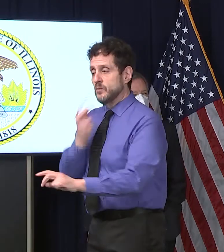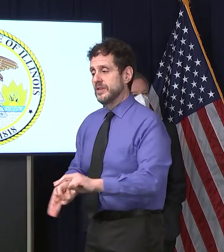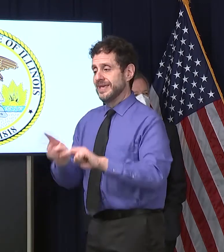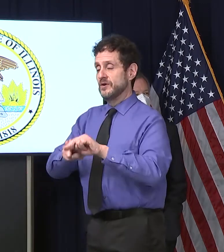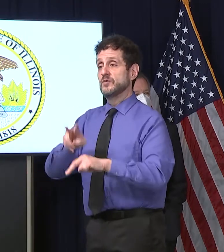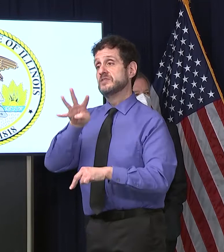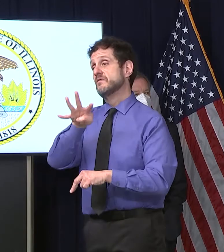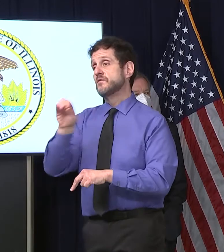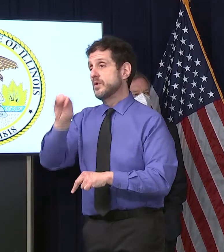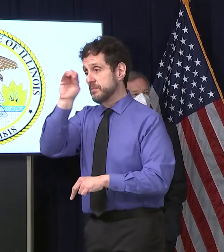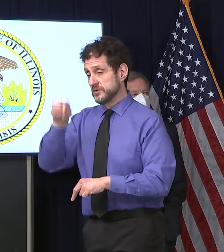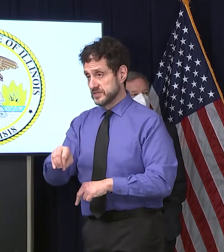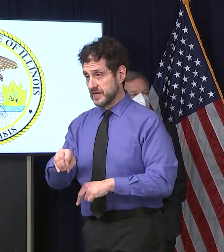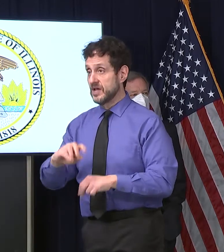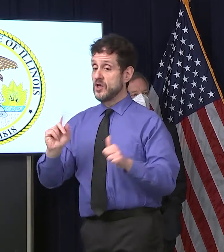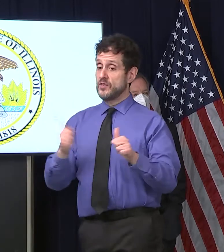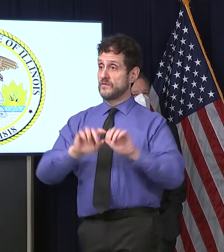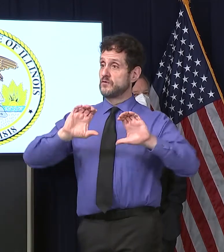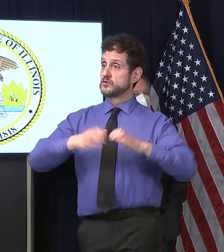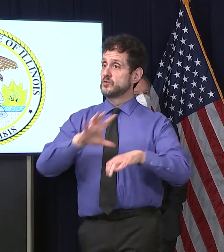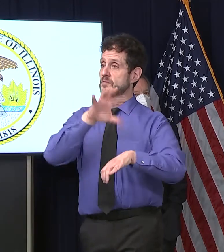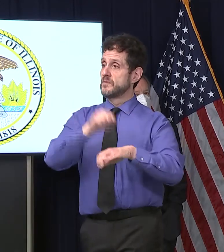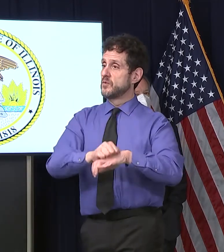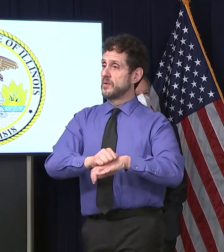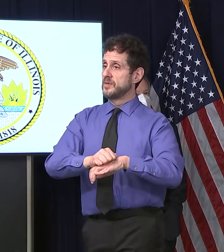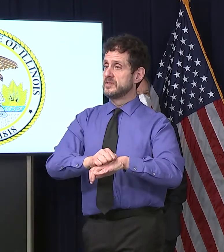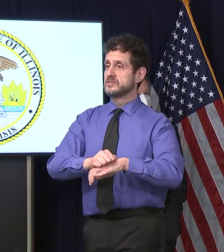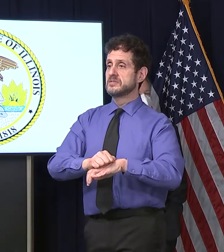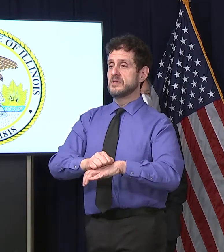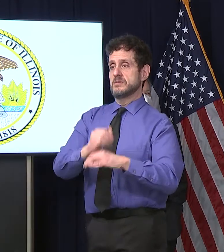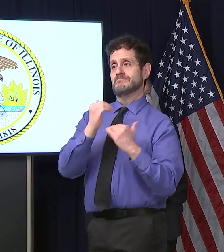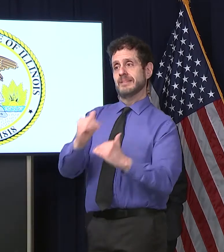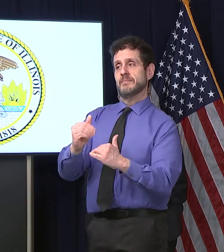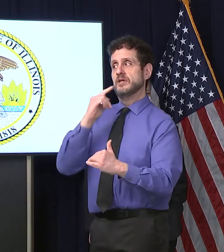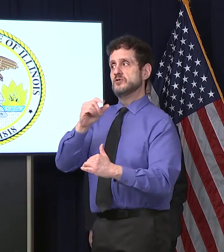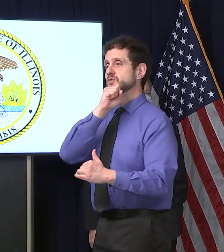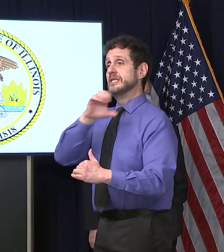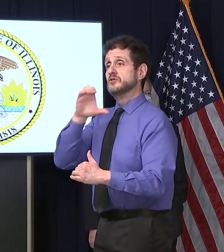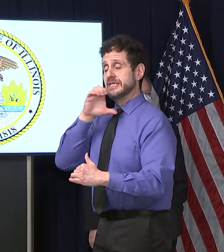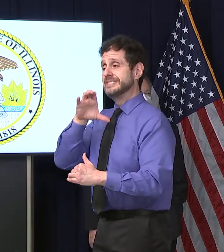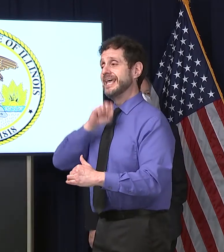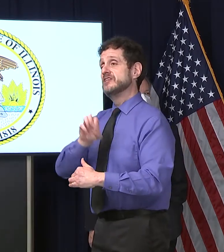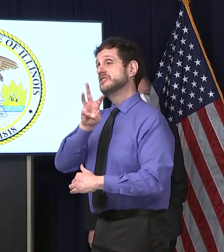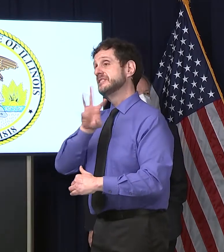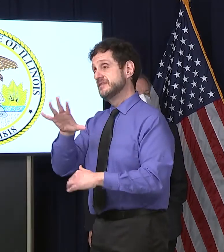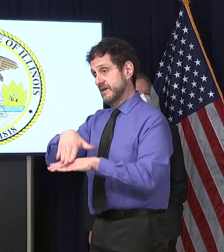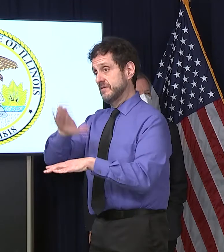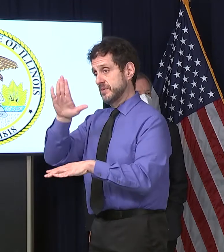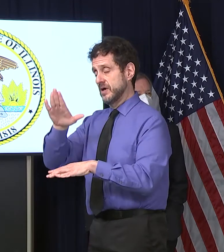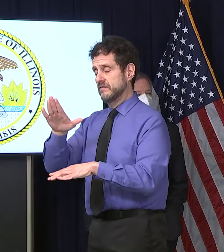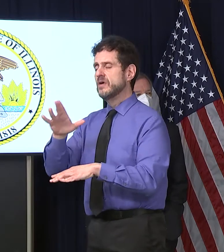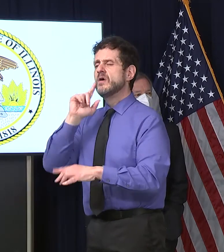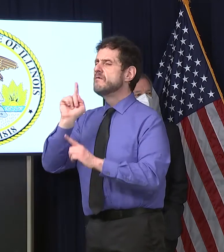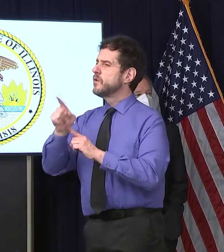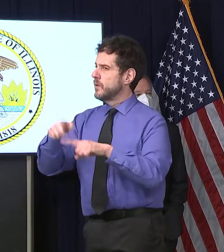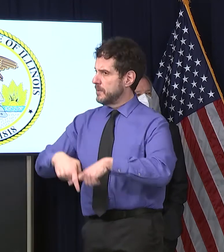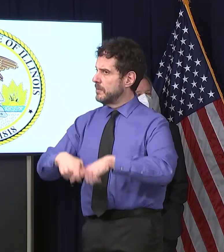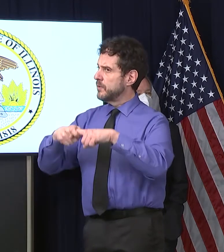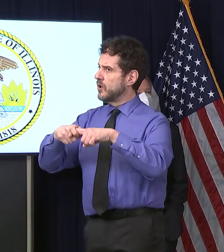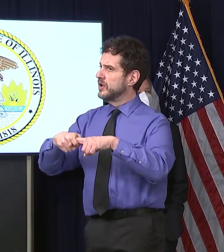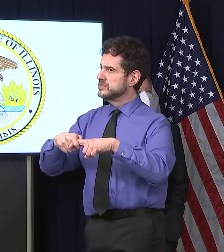available exclusively for seniors 65 and older. And I want to pause there for a moment and point something